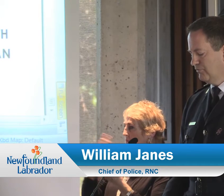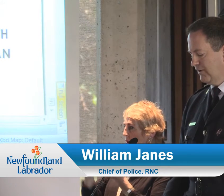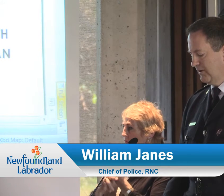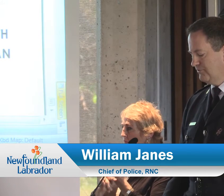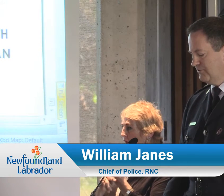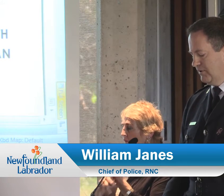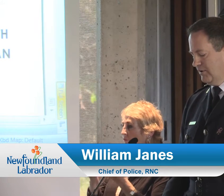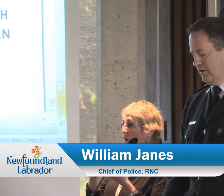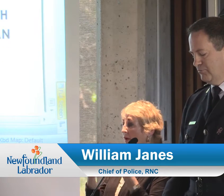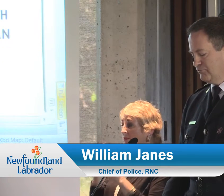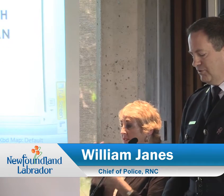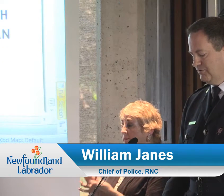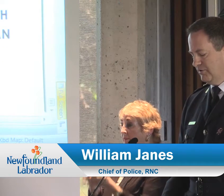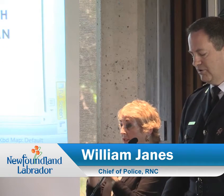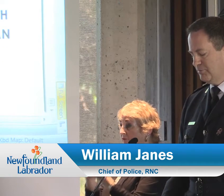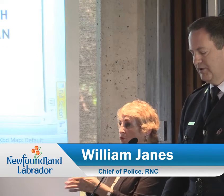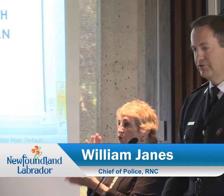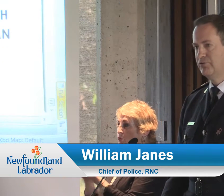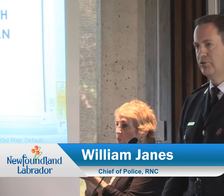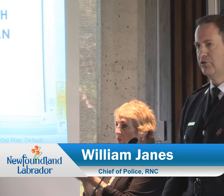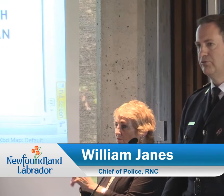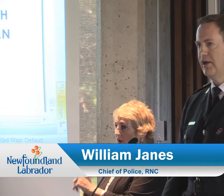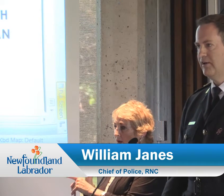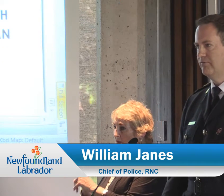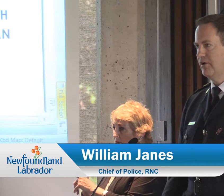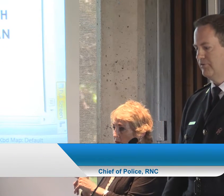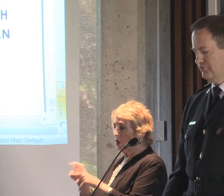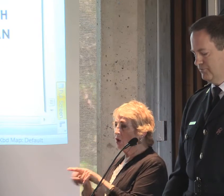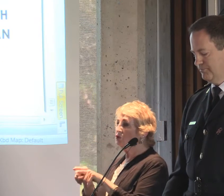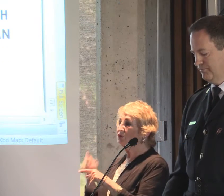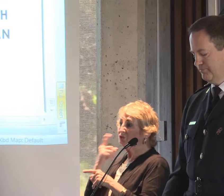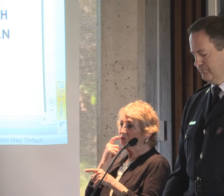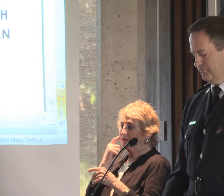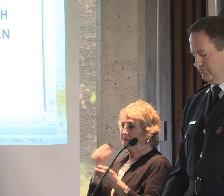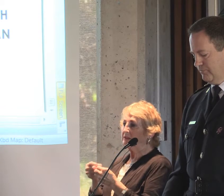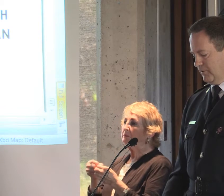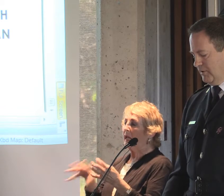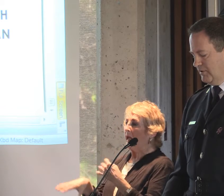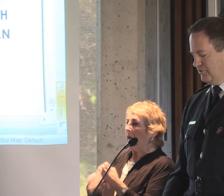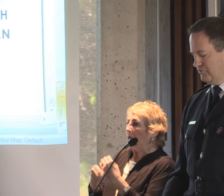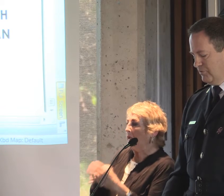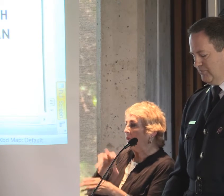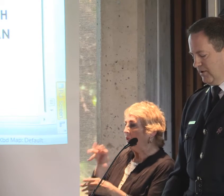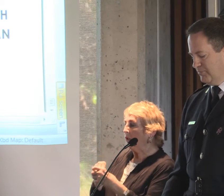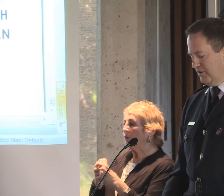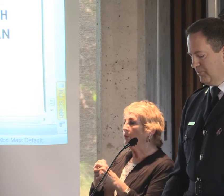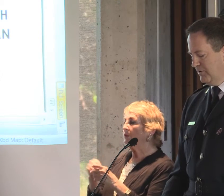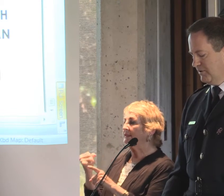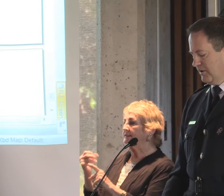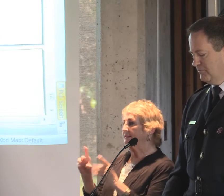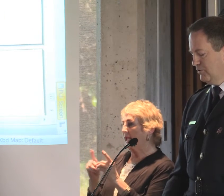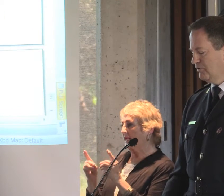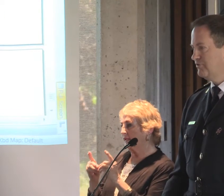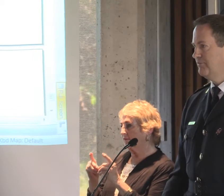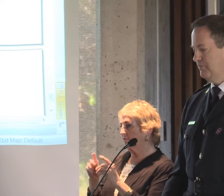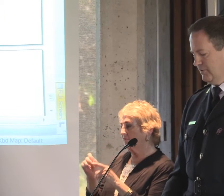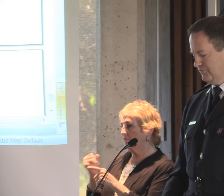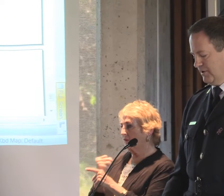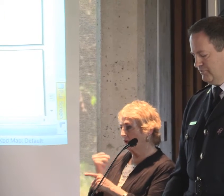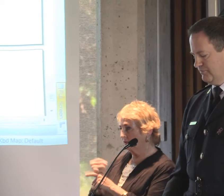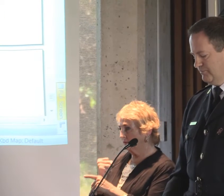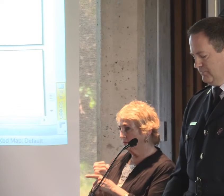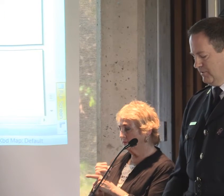of school violence and was recently expanded to include dating violence. In addition, we developed and implemented our computer